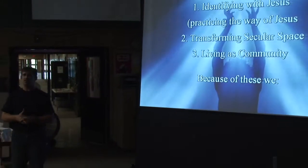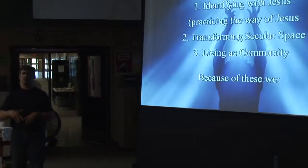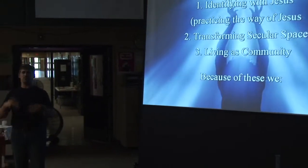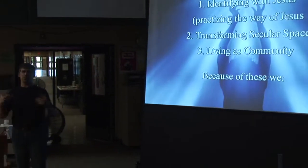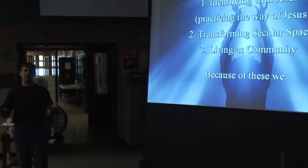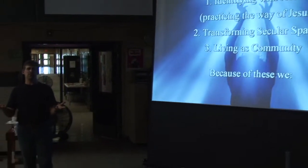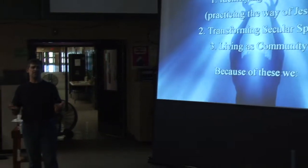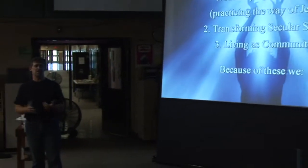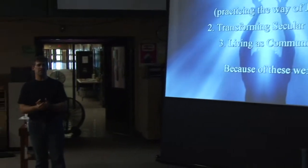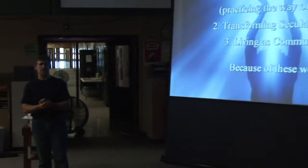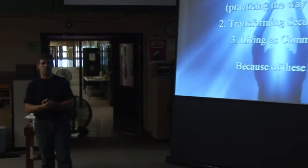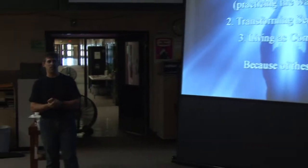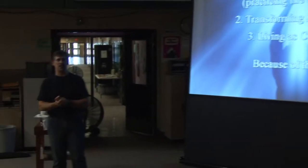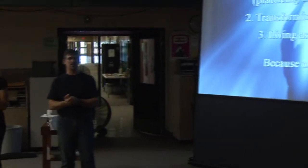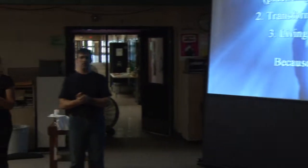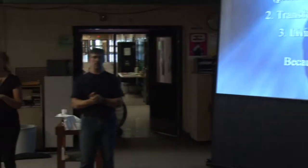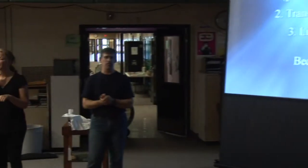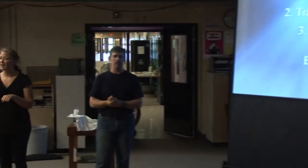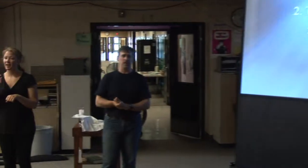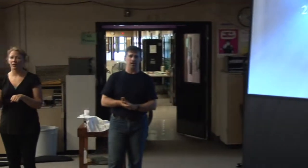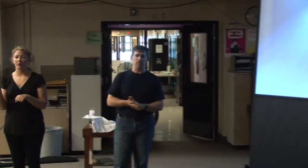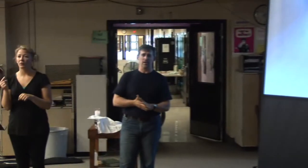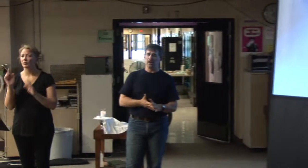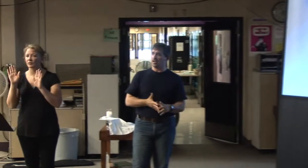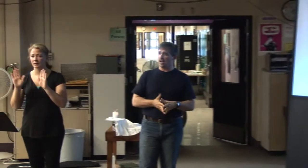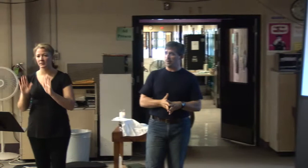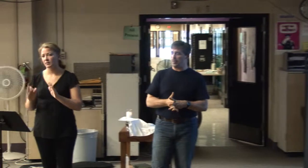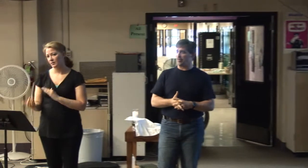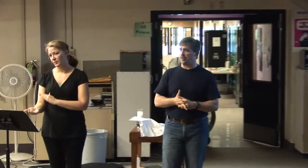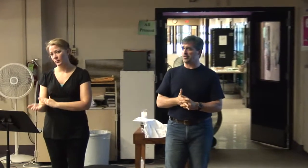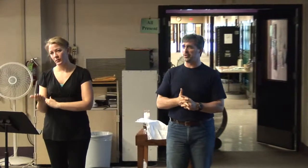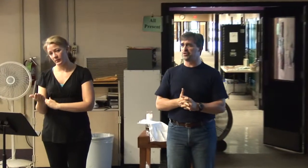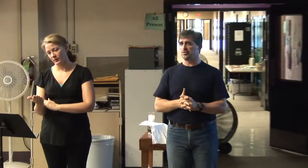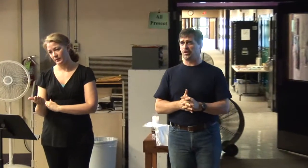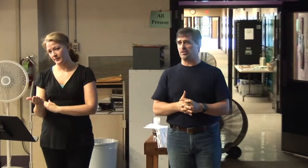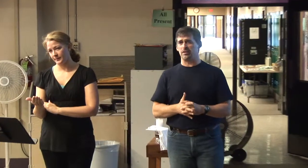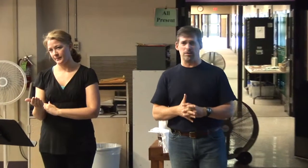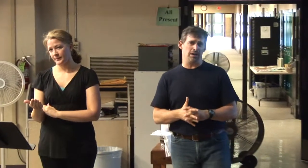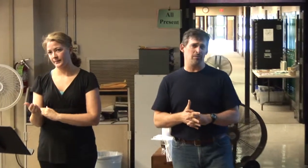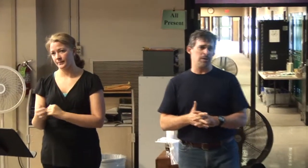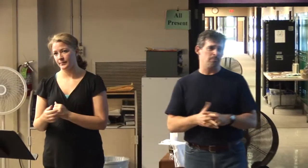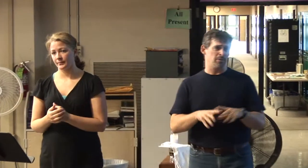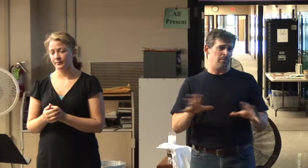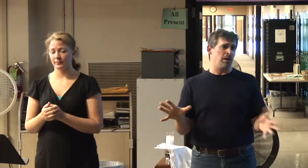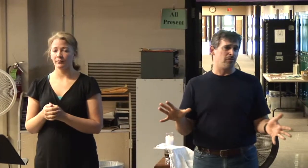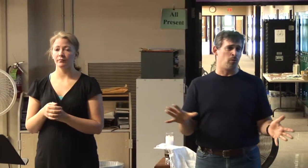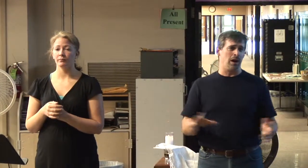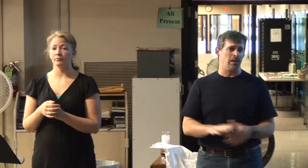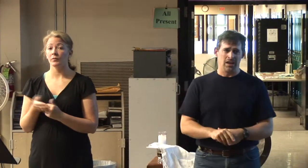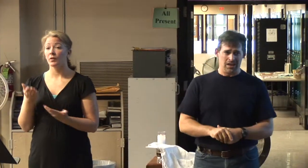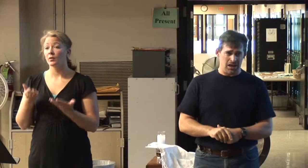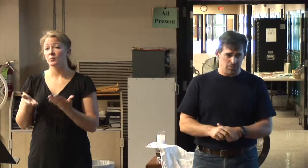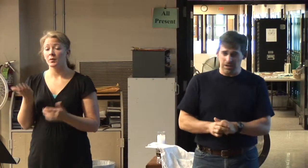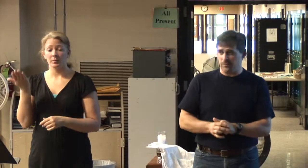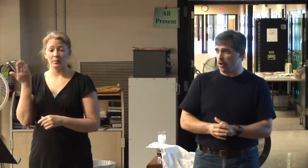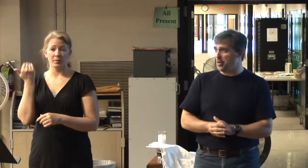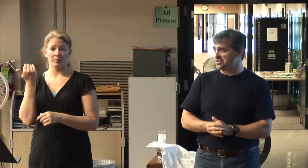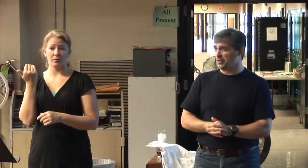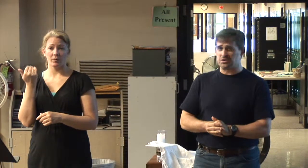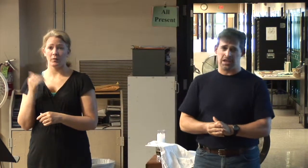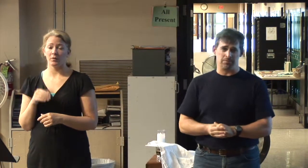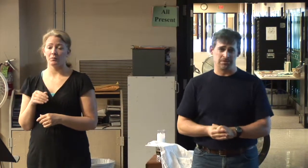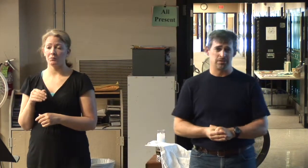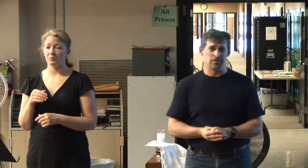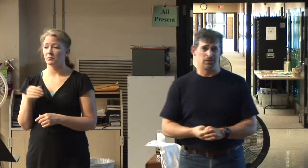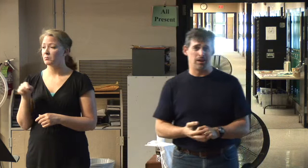is that church becomes just about Sunday morning, and it's not really community. I mean, how many people have been to a church that you might have been a part of for a while, and you didn't even know